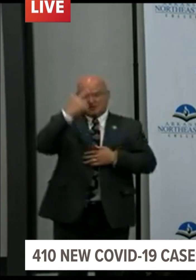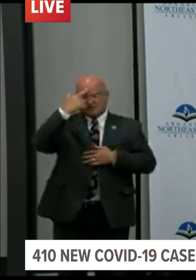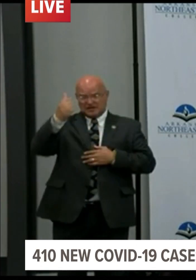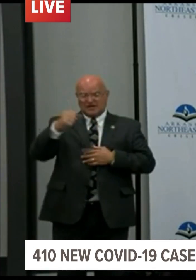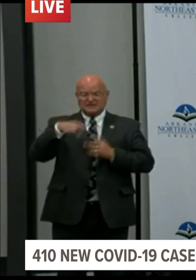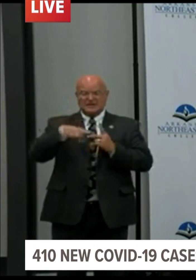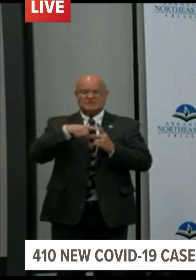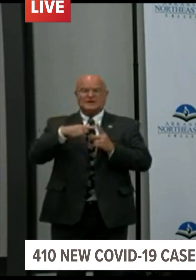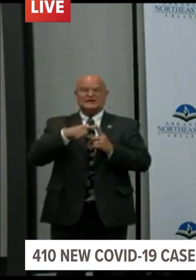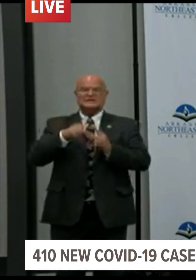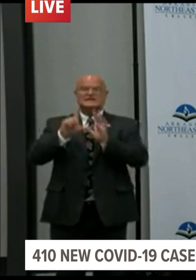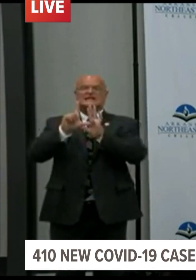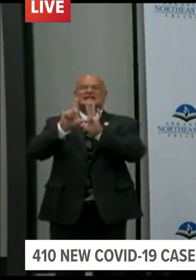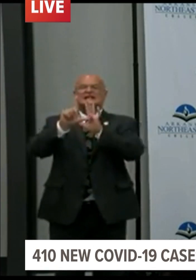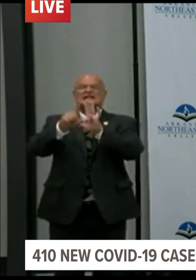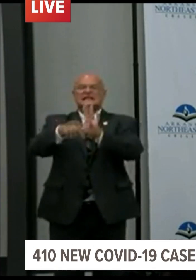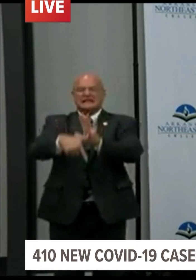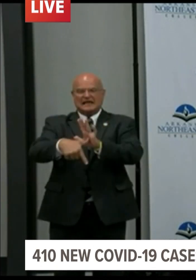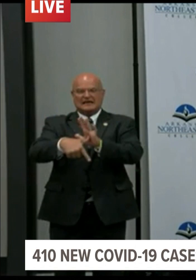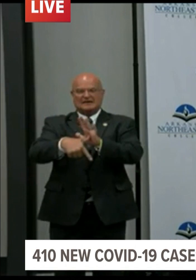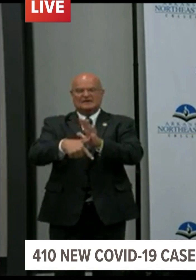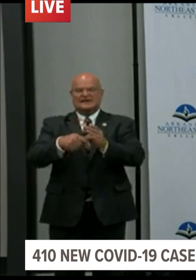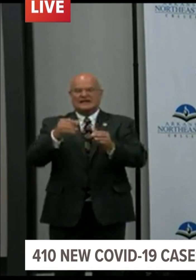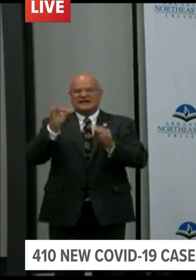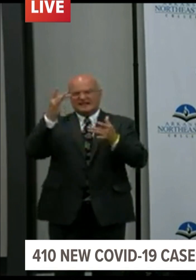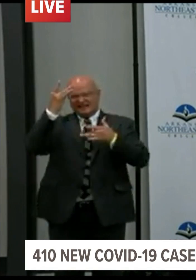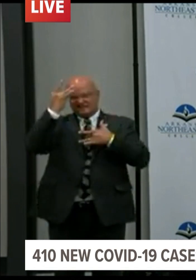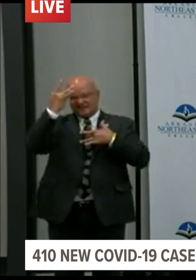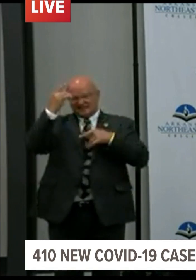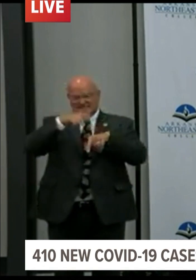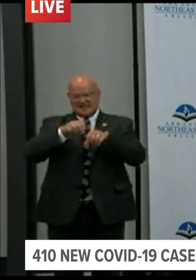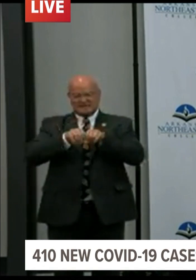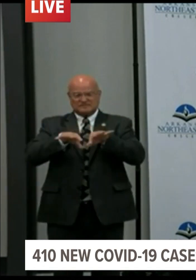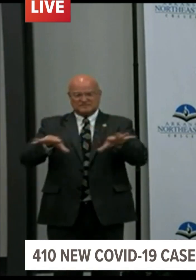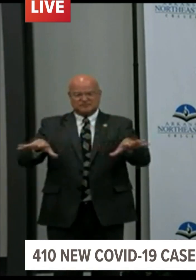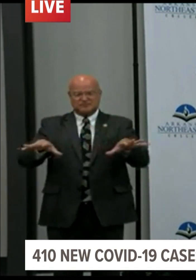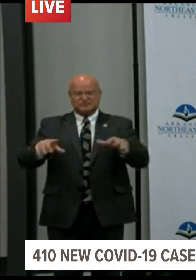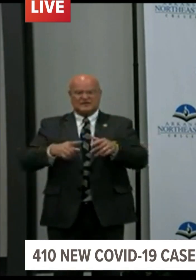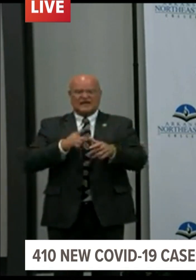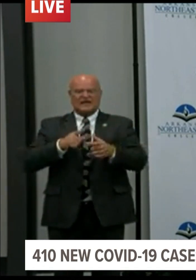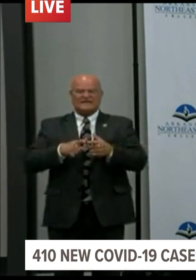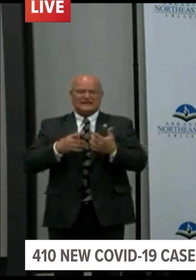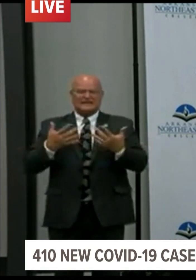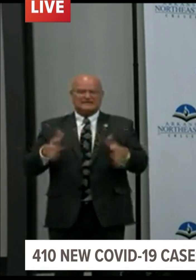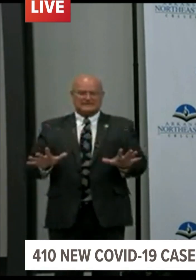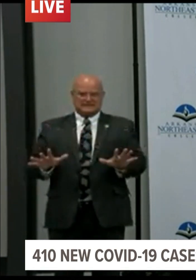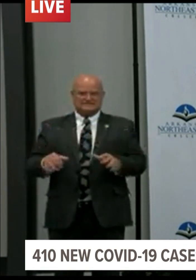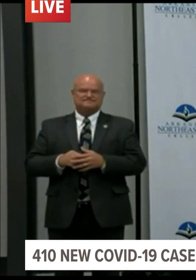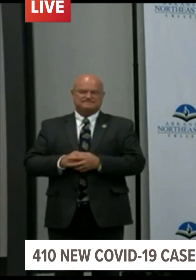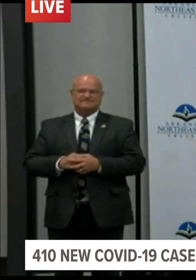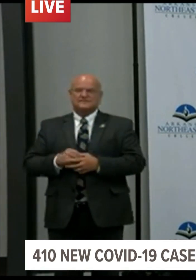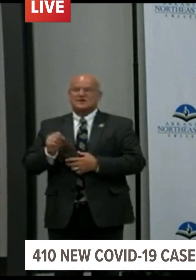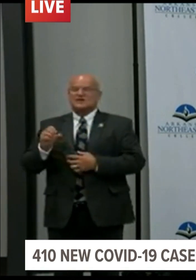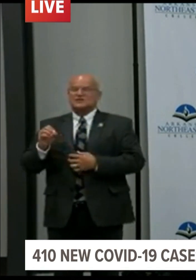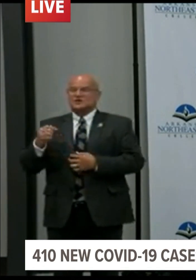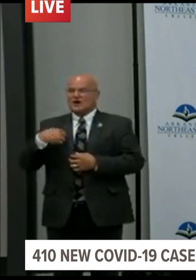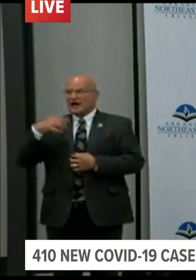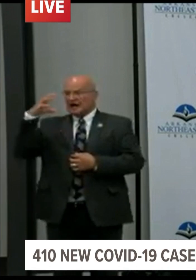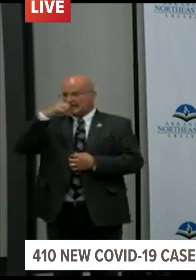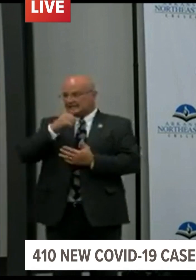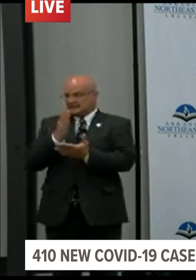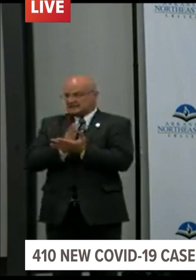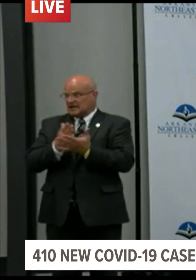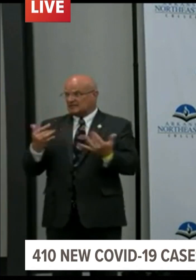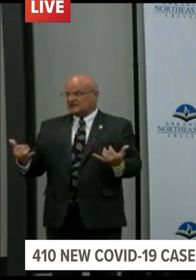they're positive after you've passed the infectious period. So they aren't useful for that. So I guess I'll